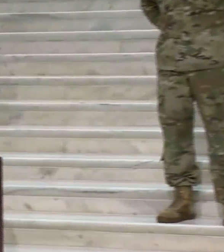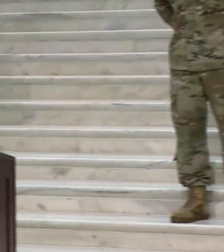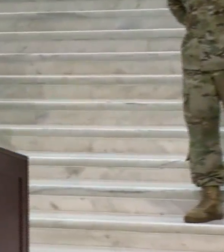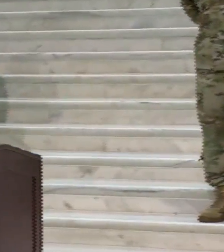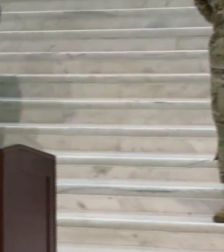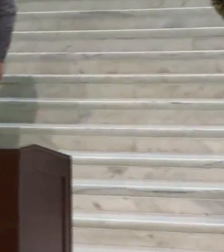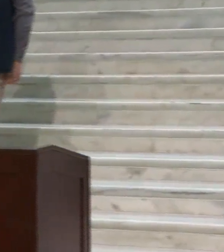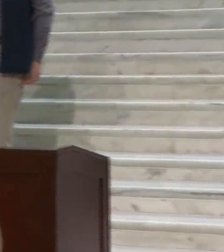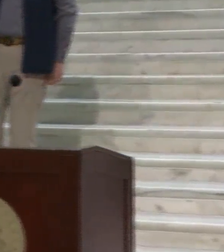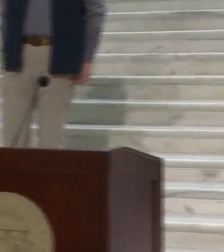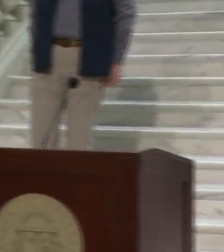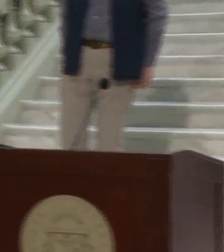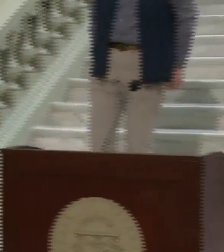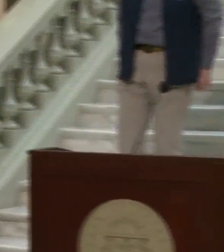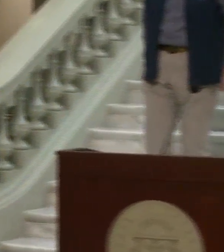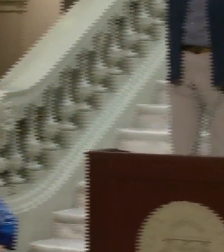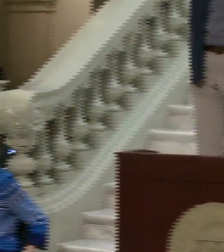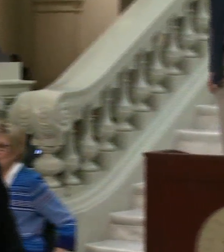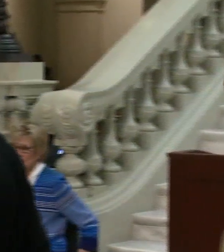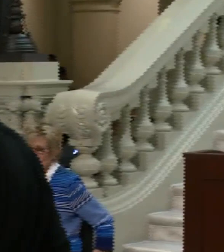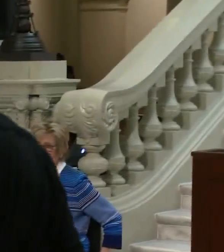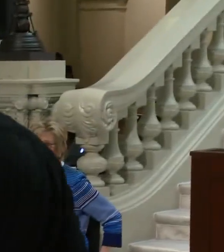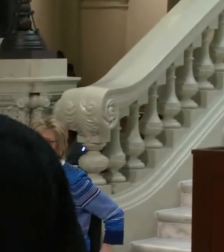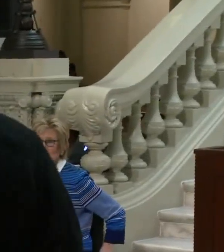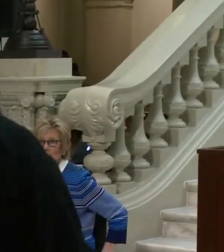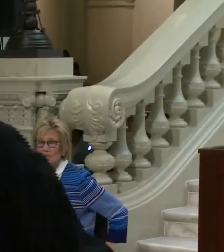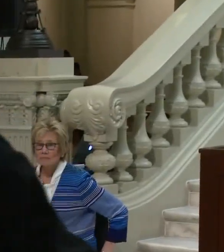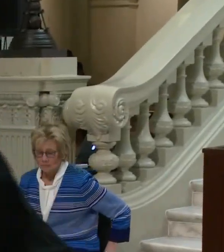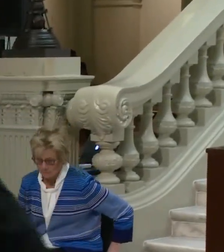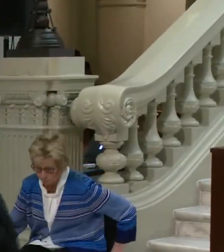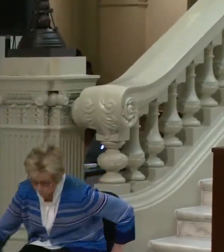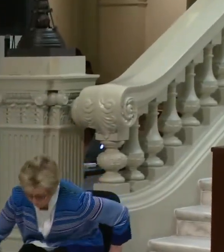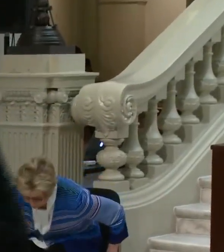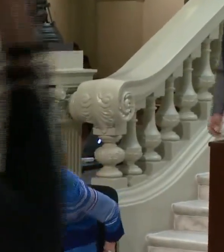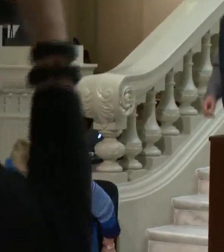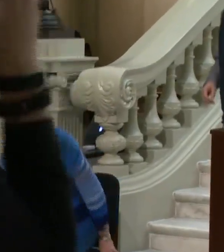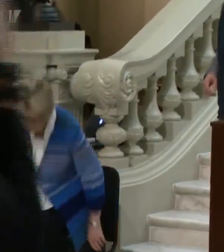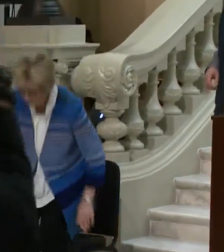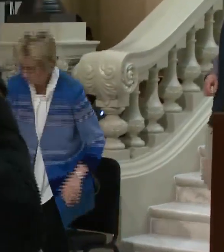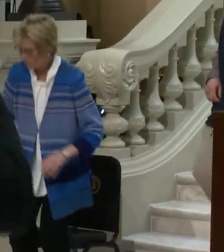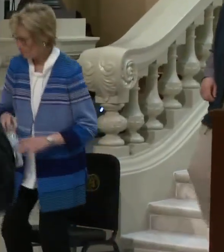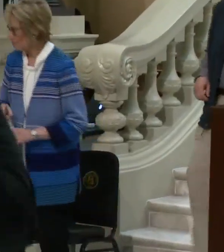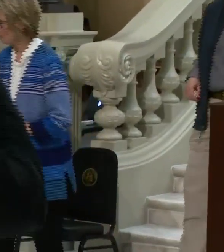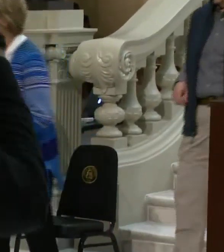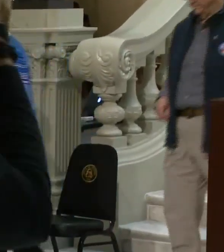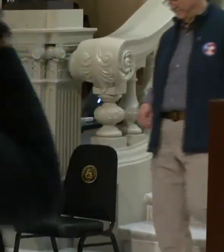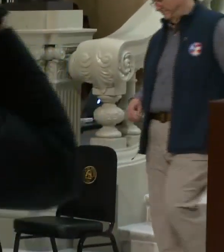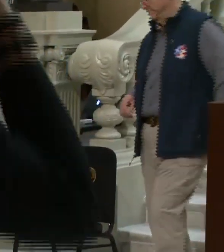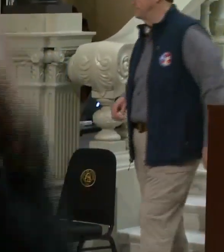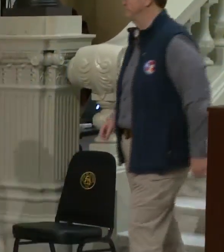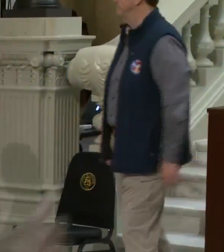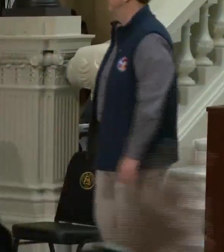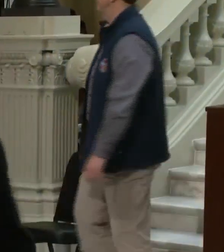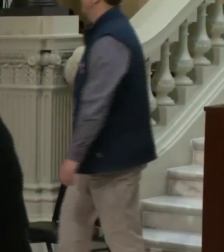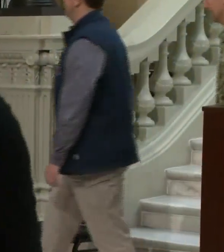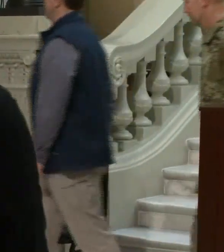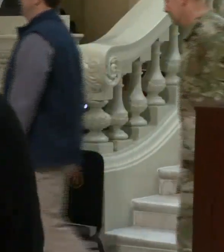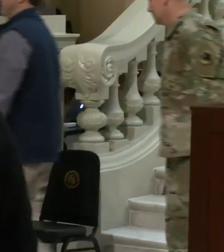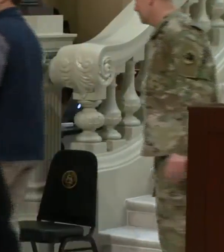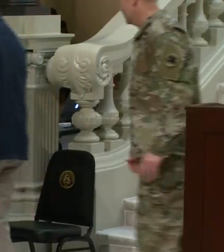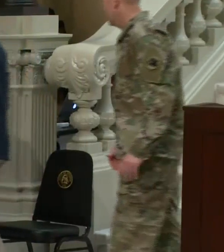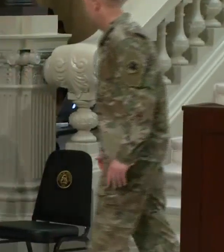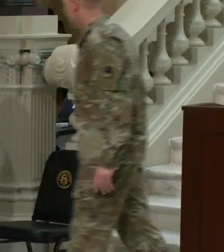Governor Kemp, I represent thousands of Georgians who feel like you have opened Georgia too soon.